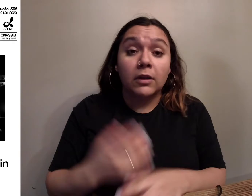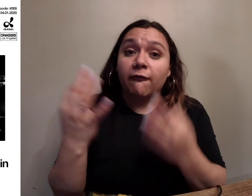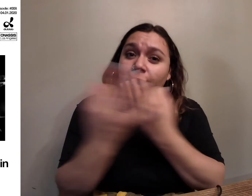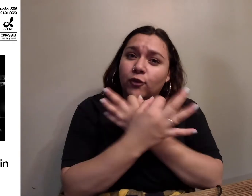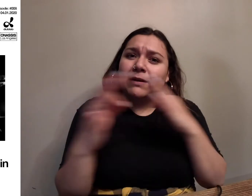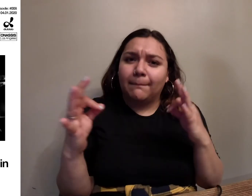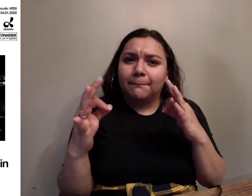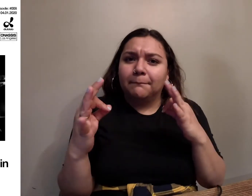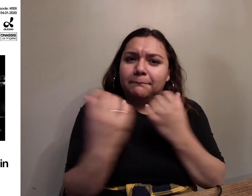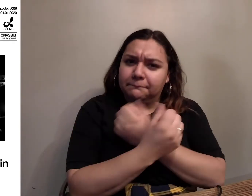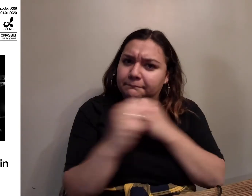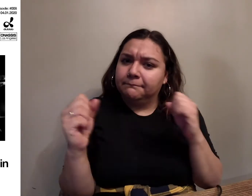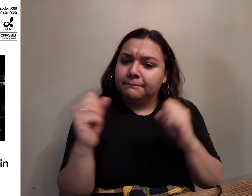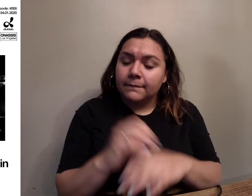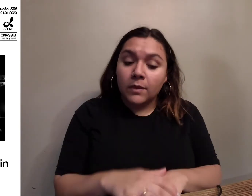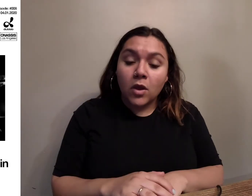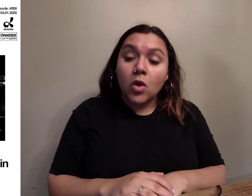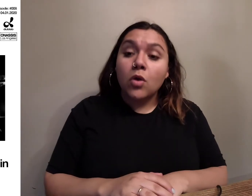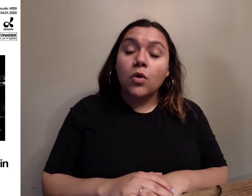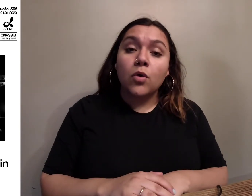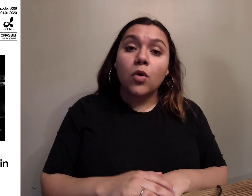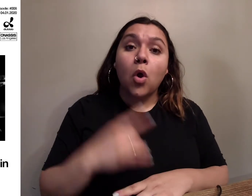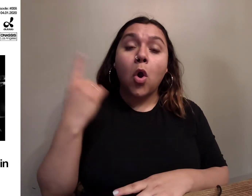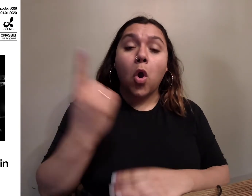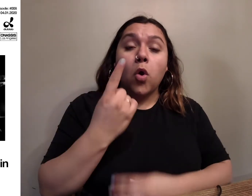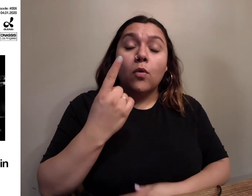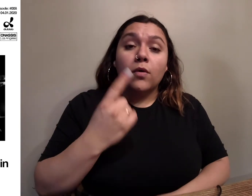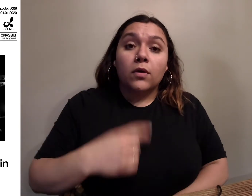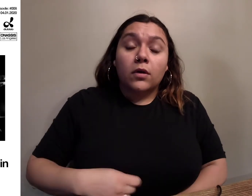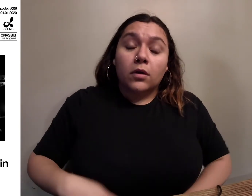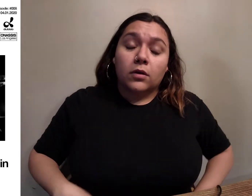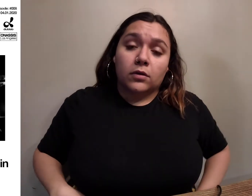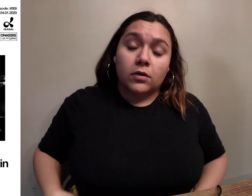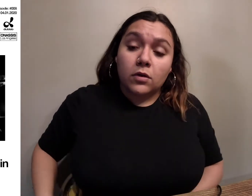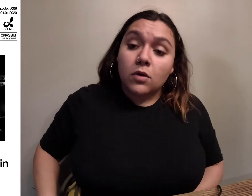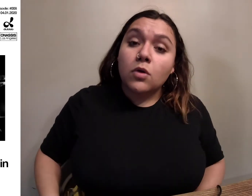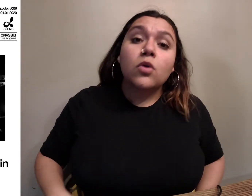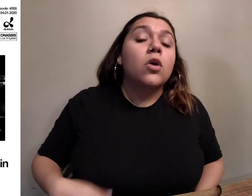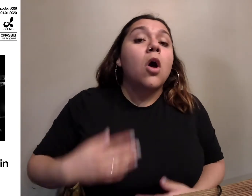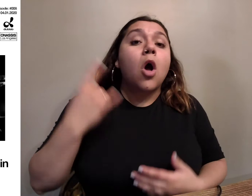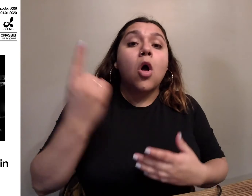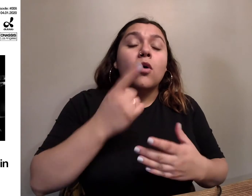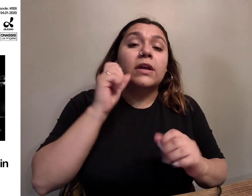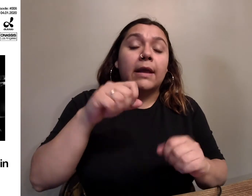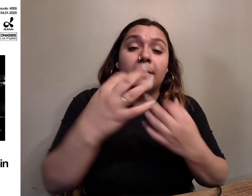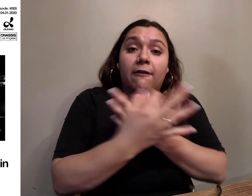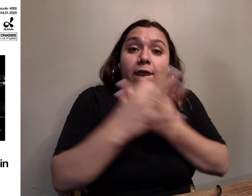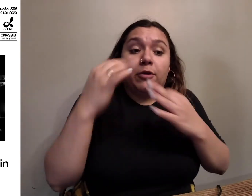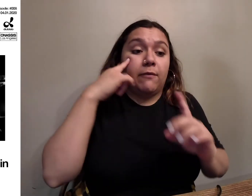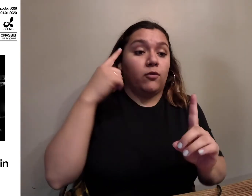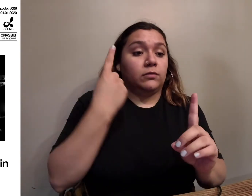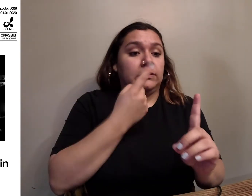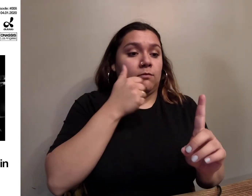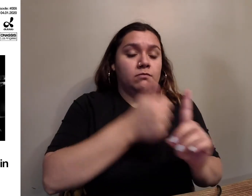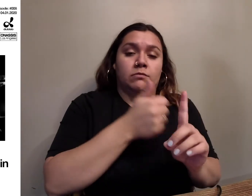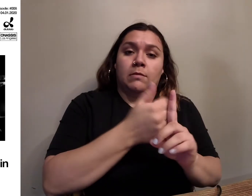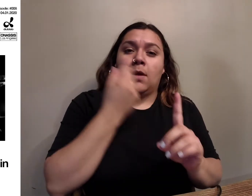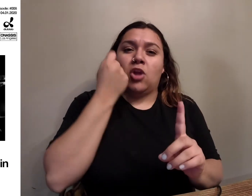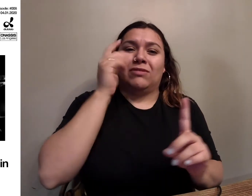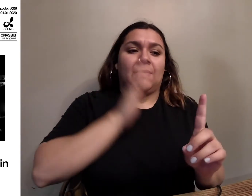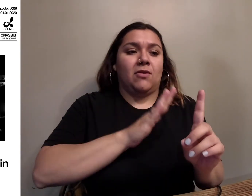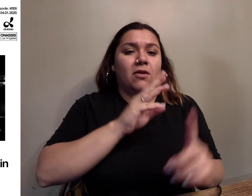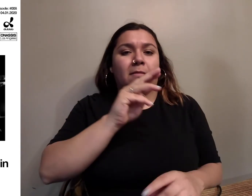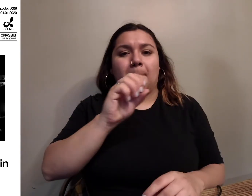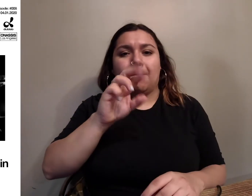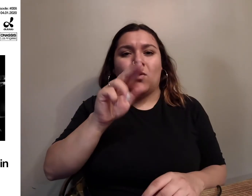freedom is that a freedom is always a freedom in relationship to the necessity of one's mortality, and